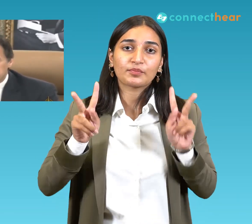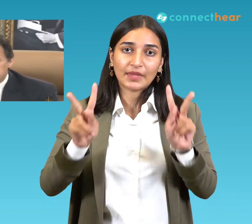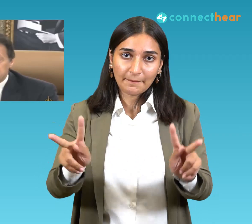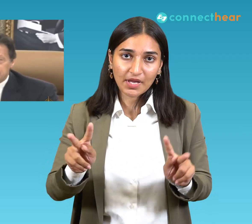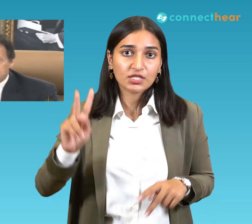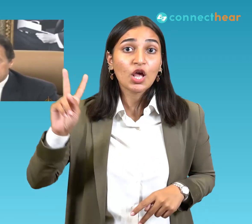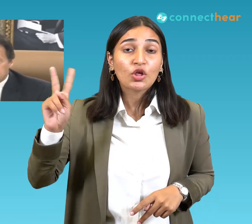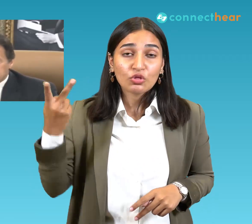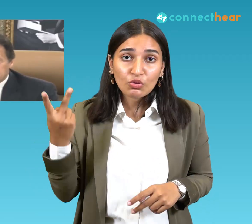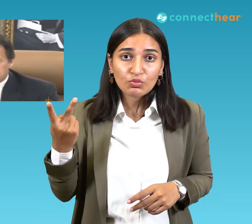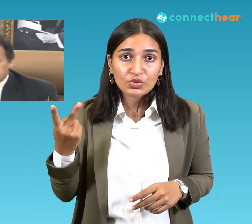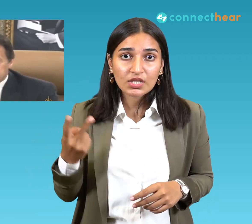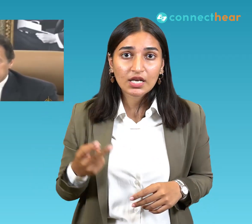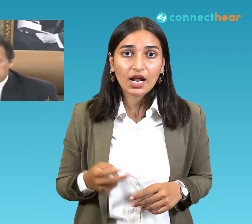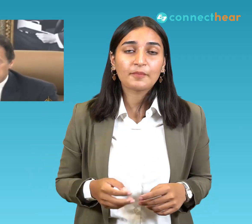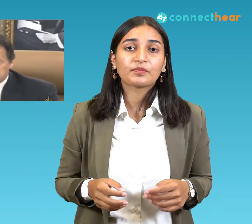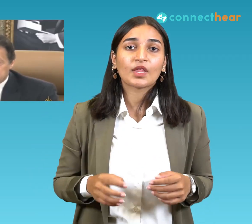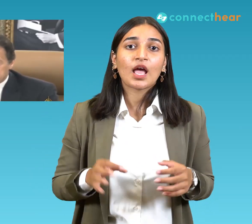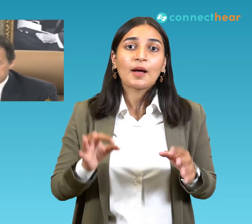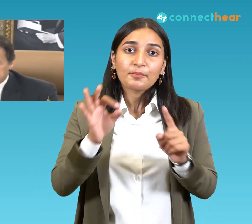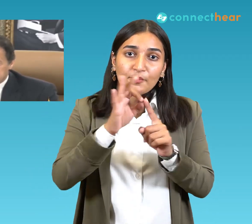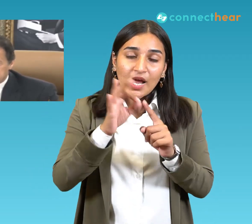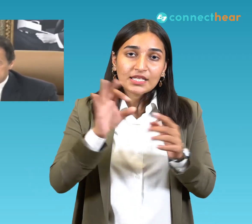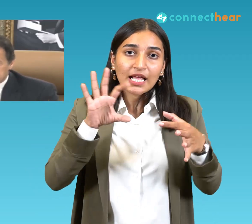potential, which